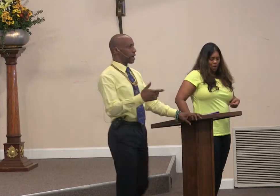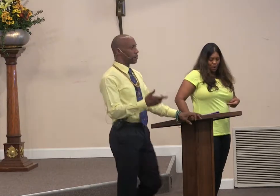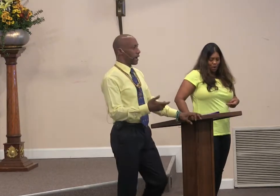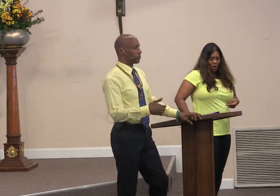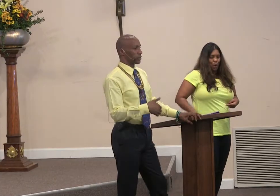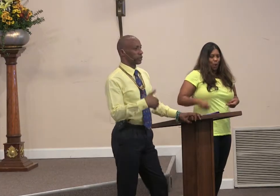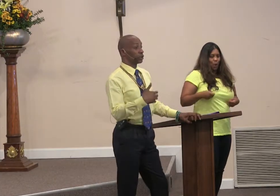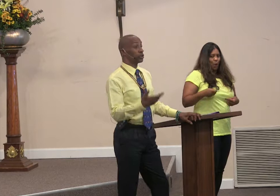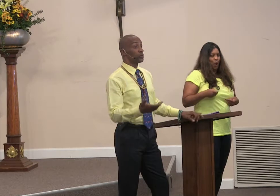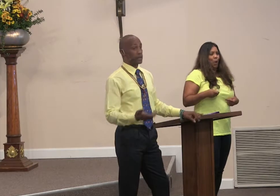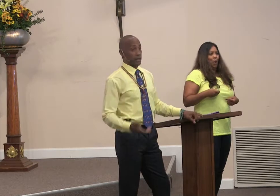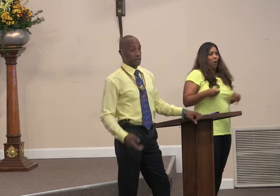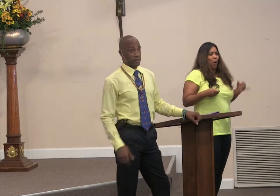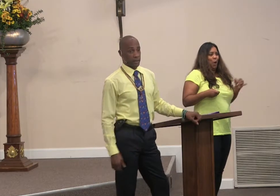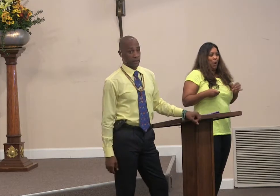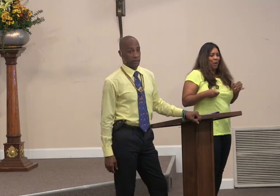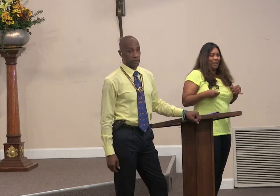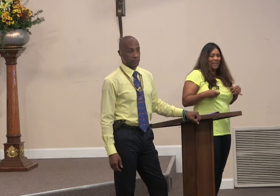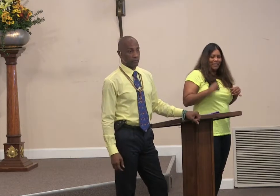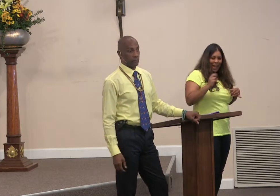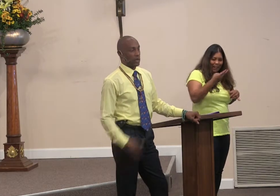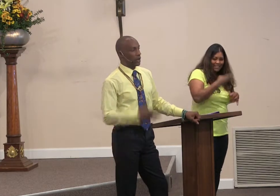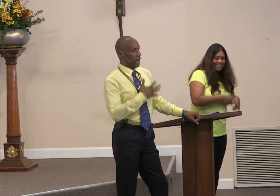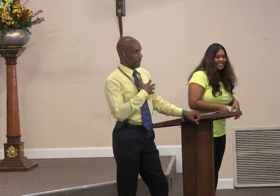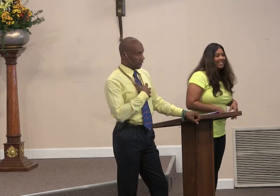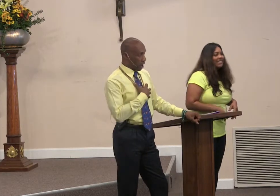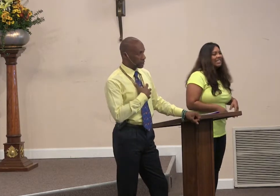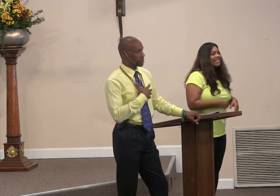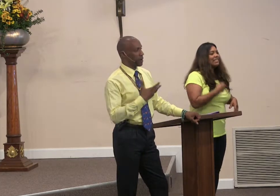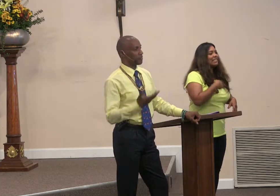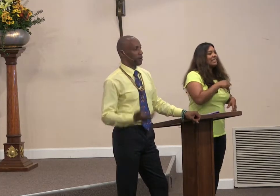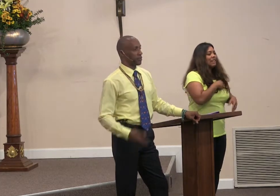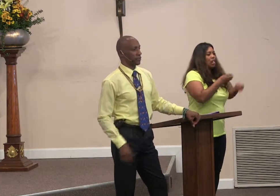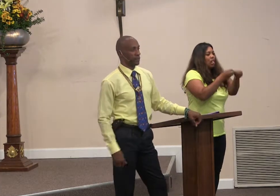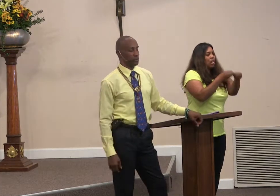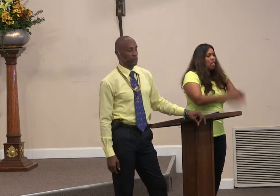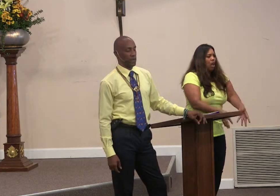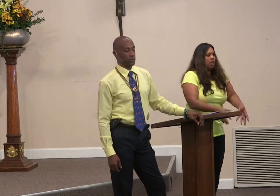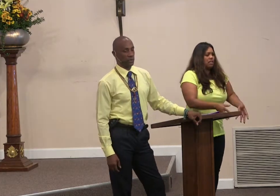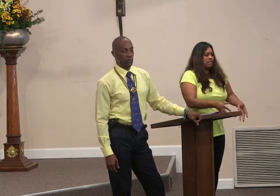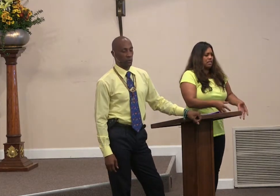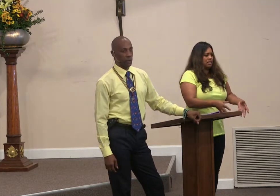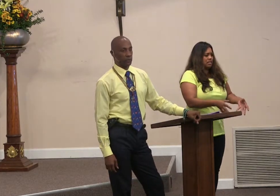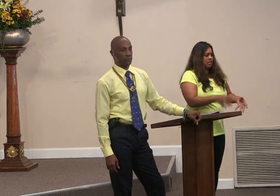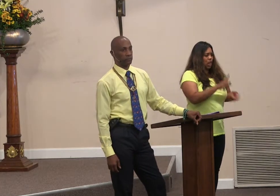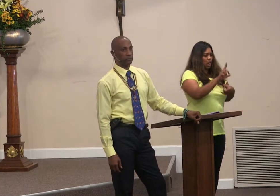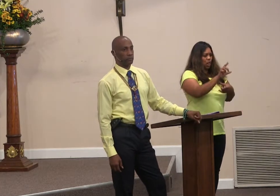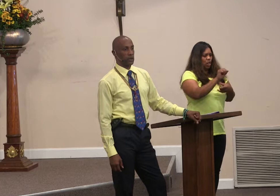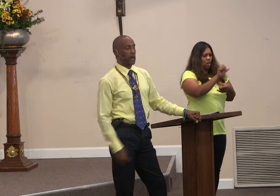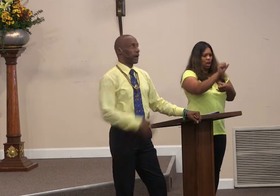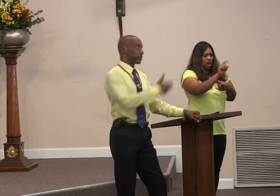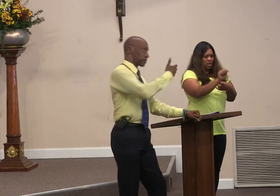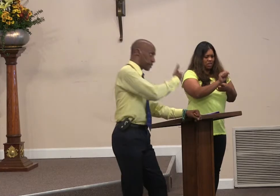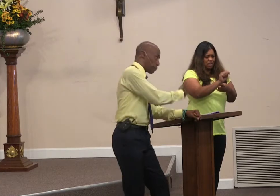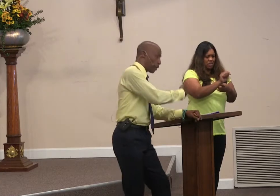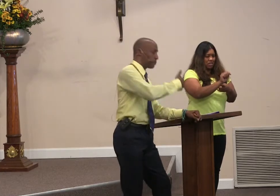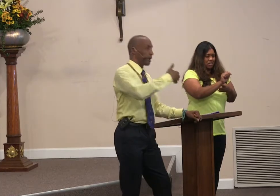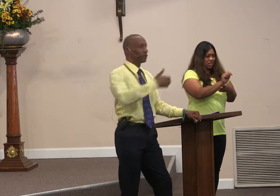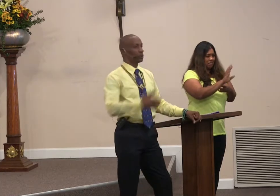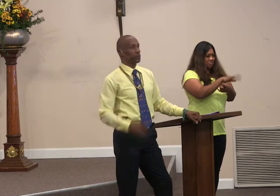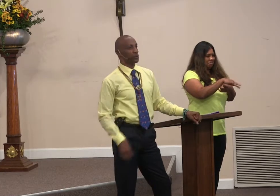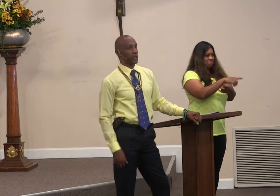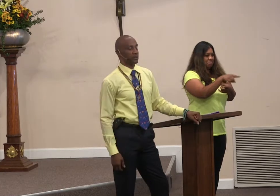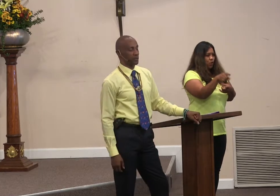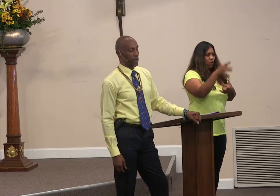We talk about losing things. I lost my father in 2001. Someone